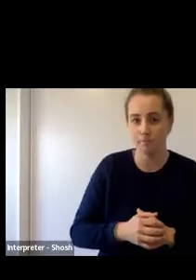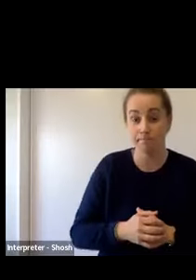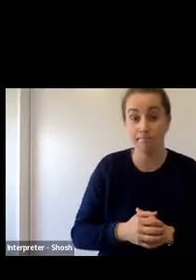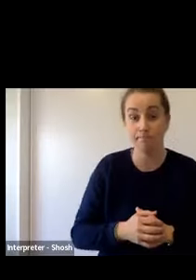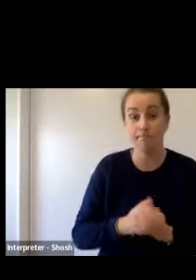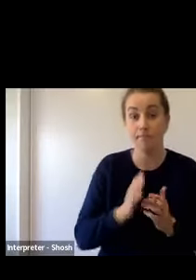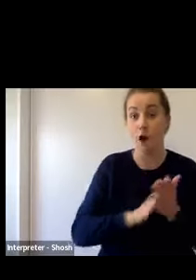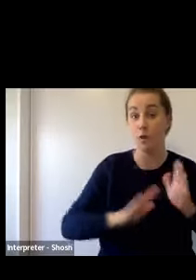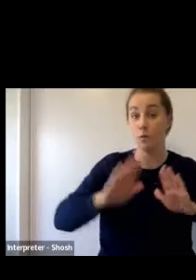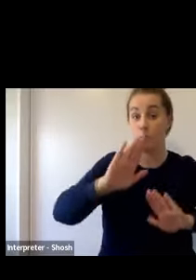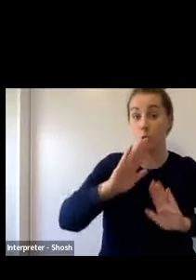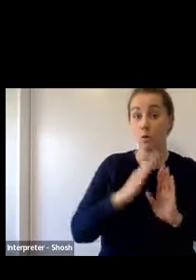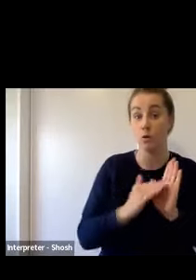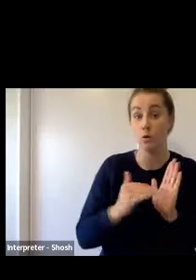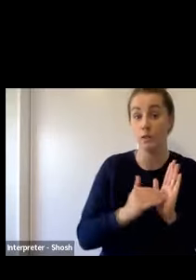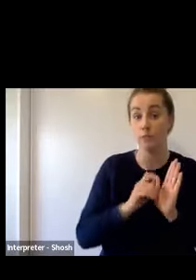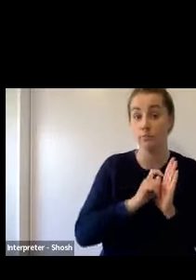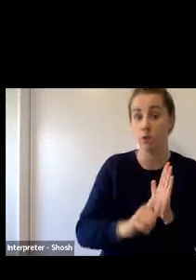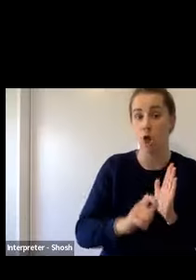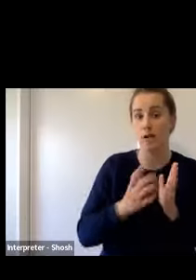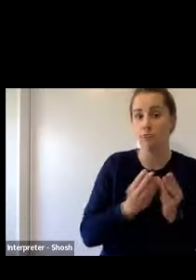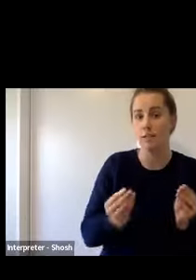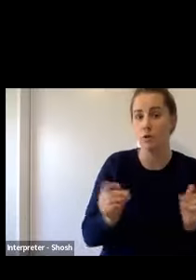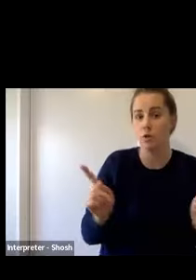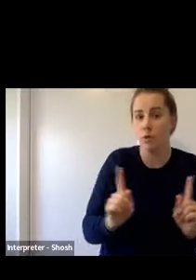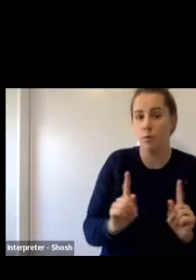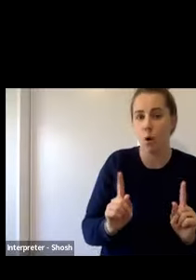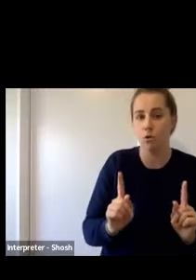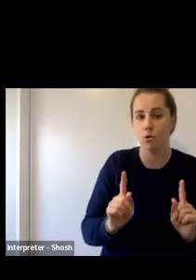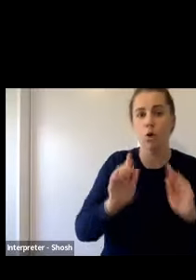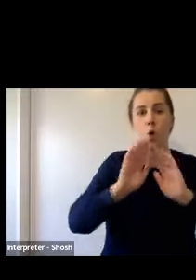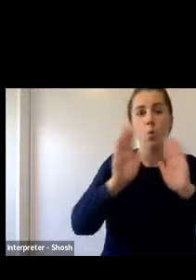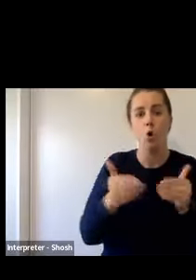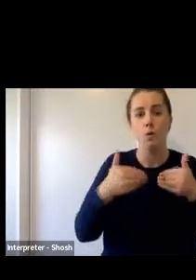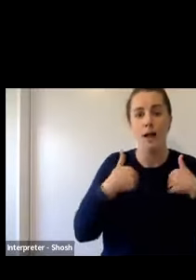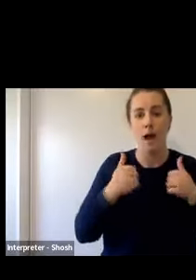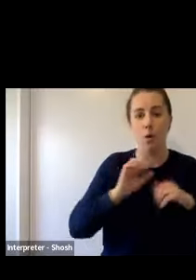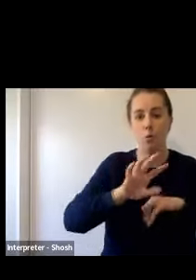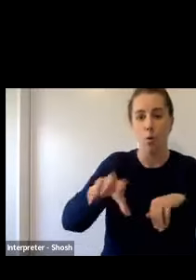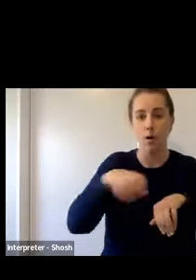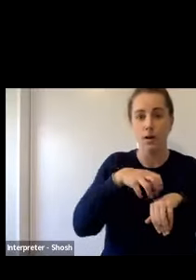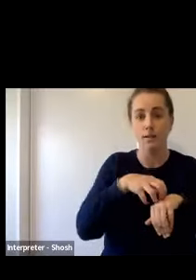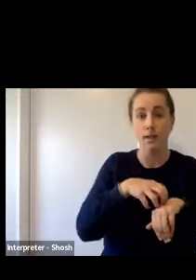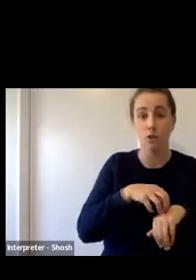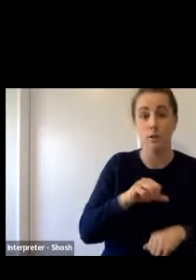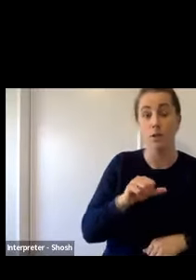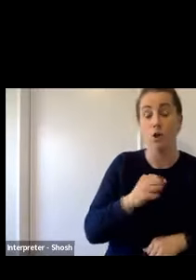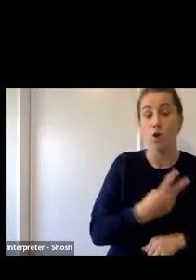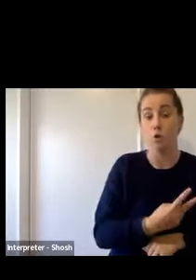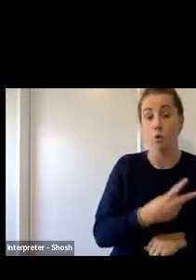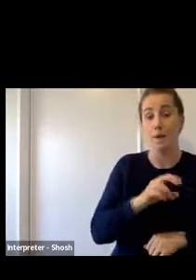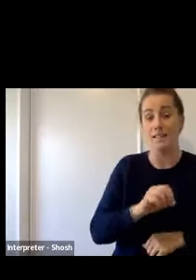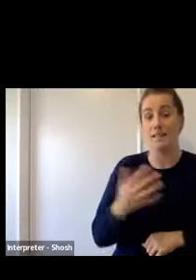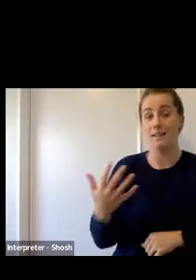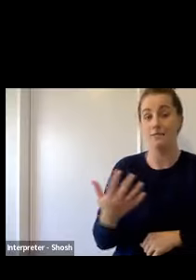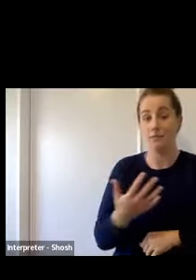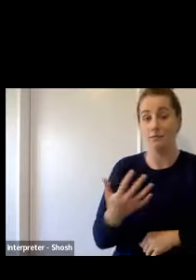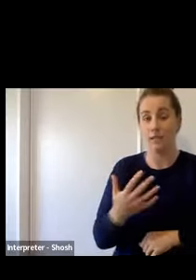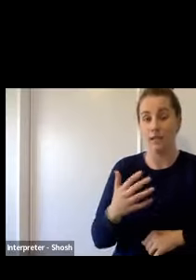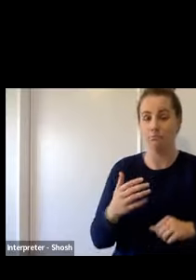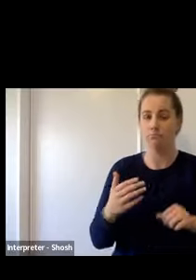Aotearoa, New Zealand signed a resolution of the World Health Organization in 2015, which was aimed